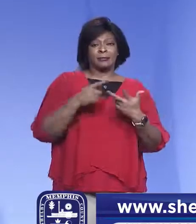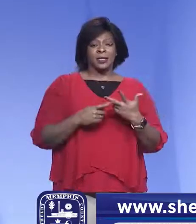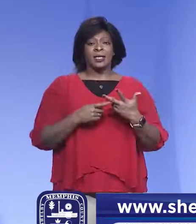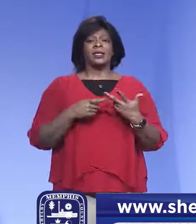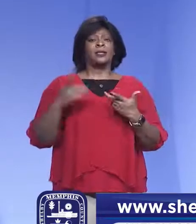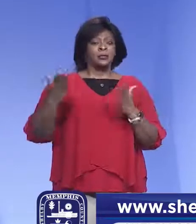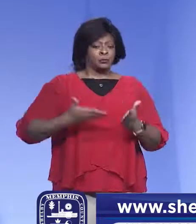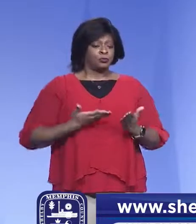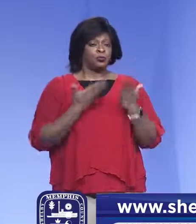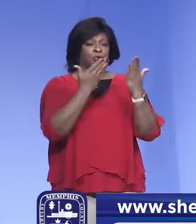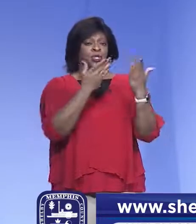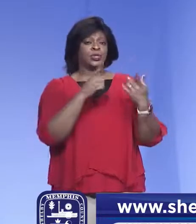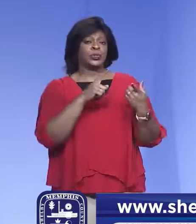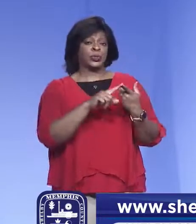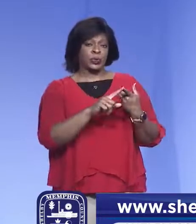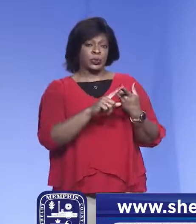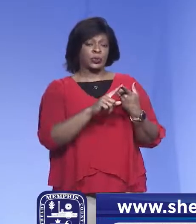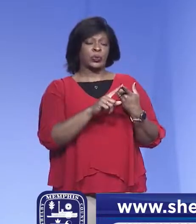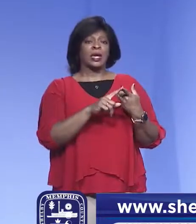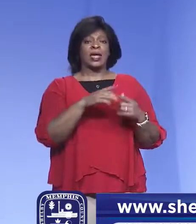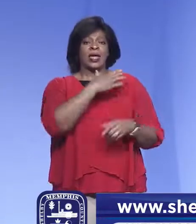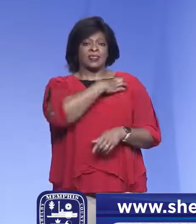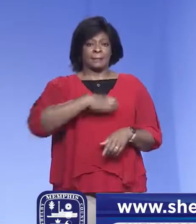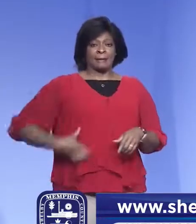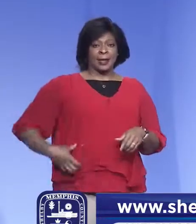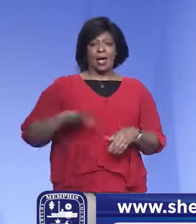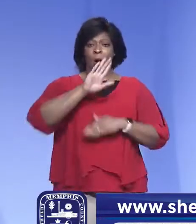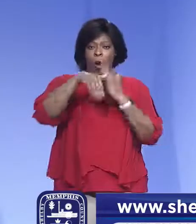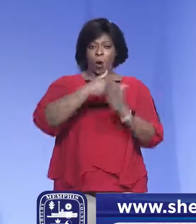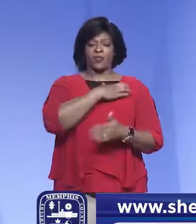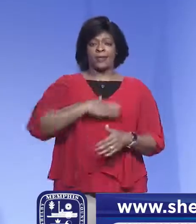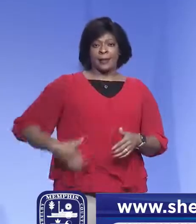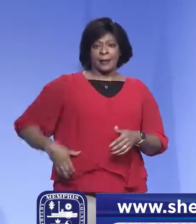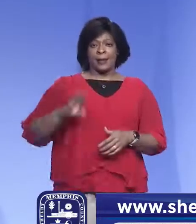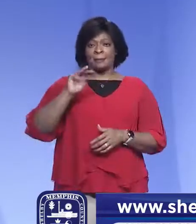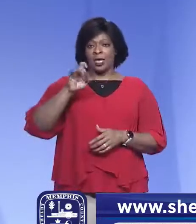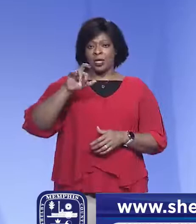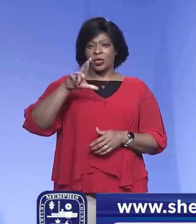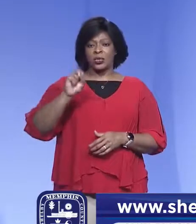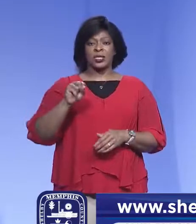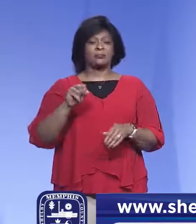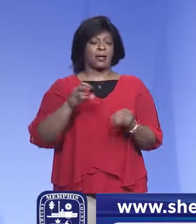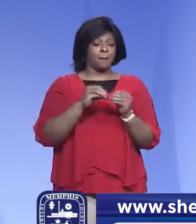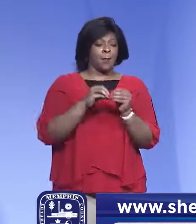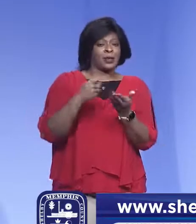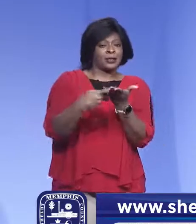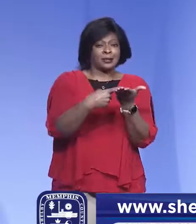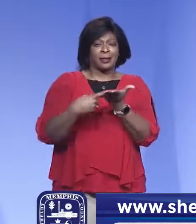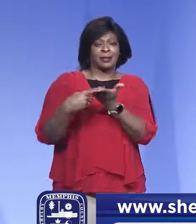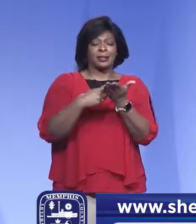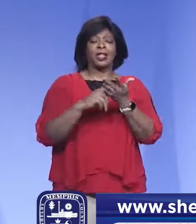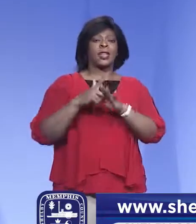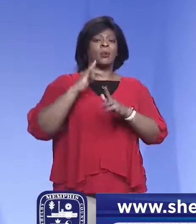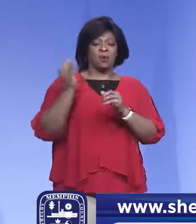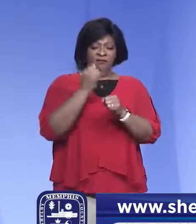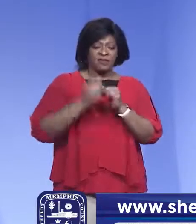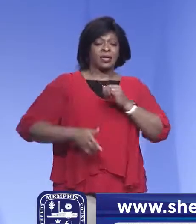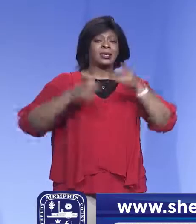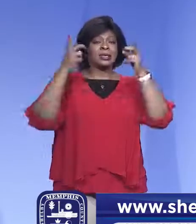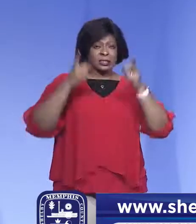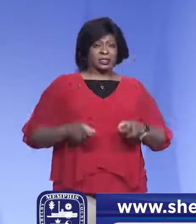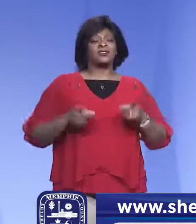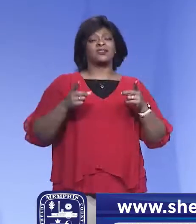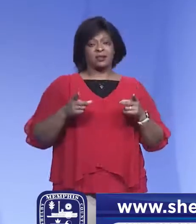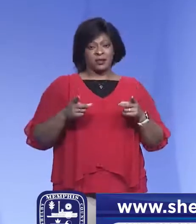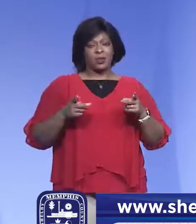get presented to the mayors, that's all the mayors. There's additional discussion there, and then we come to a final decision